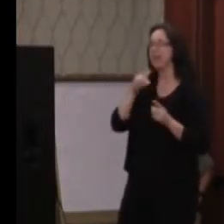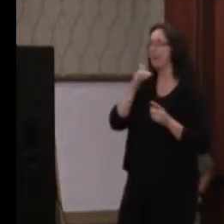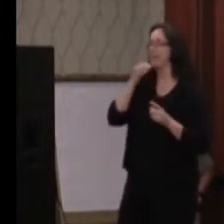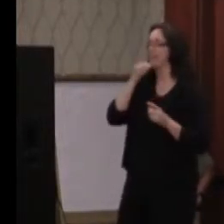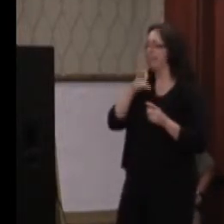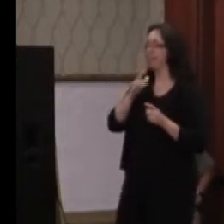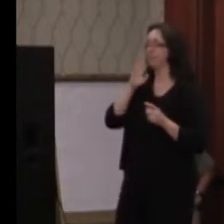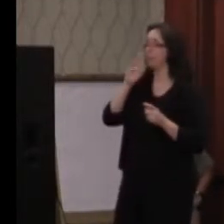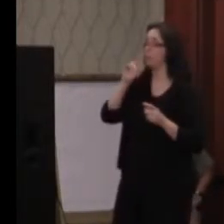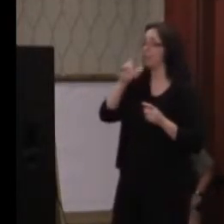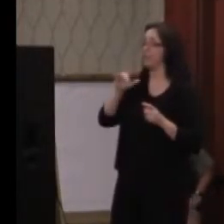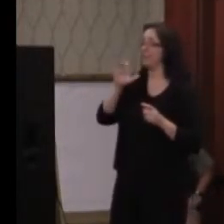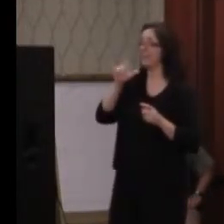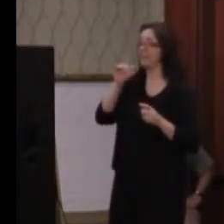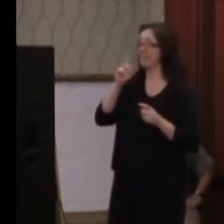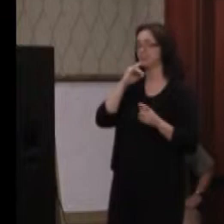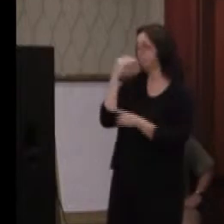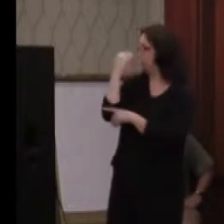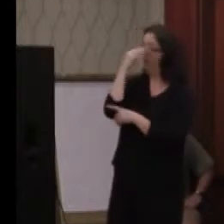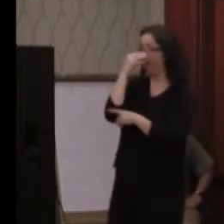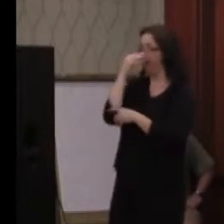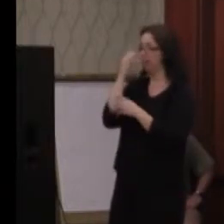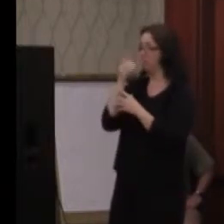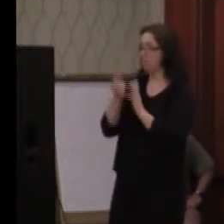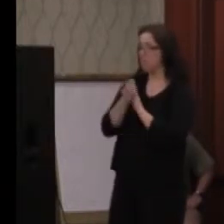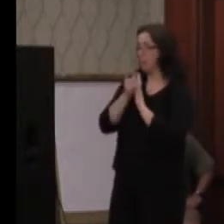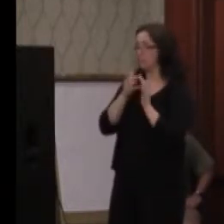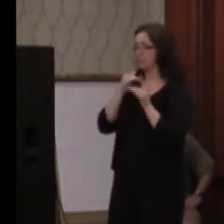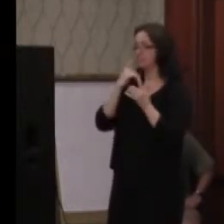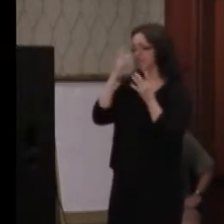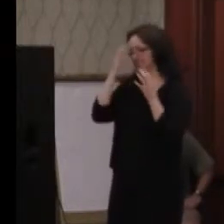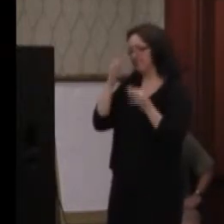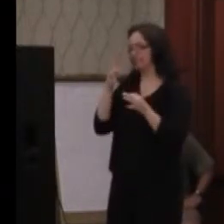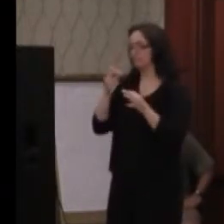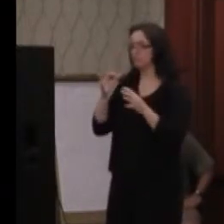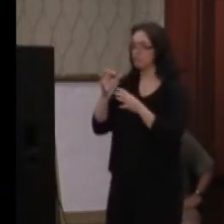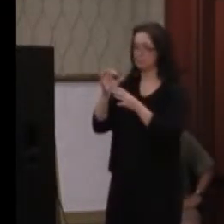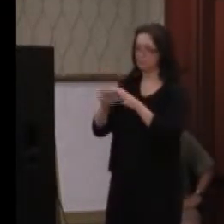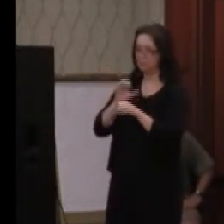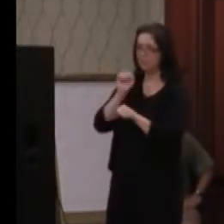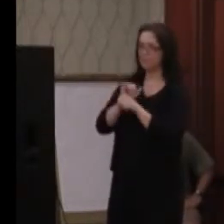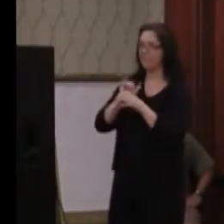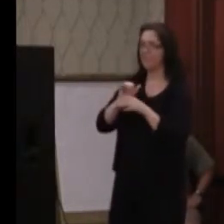Willy Claflin, in a moment of madness, decided to reserve the domain name